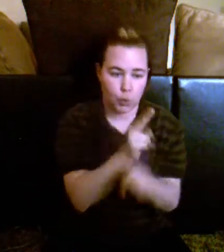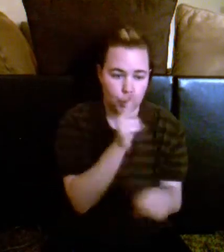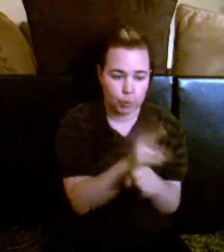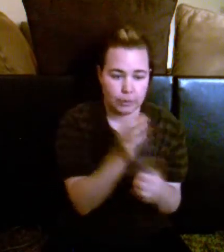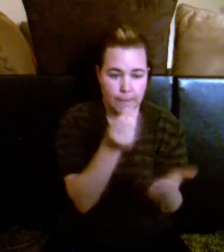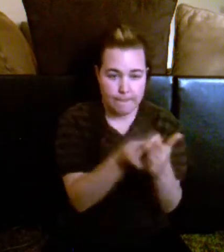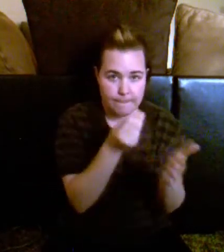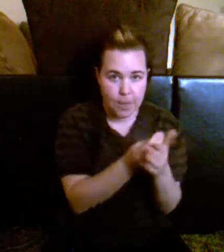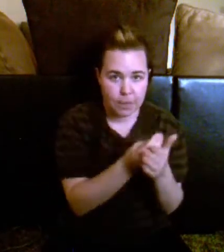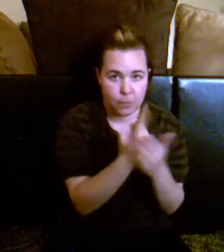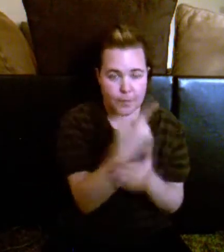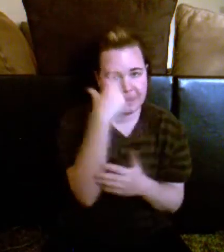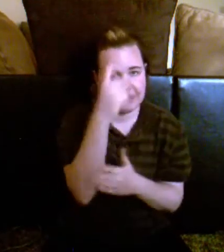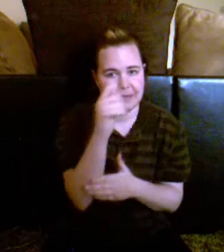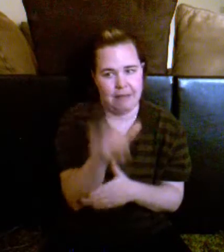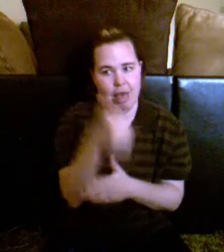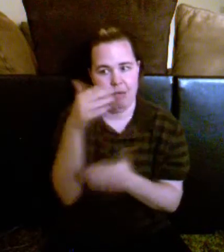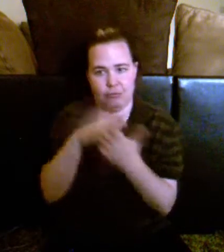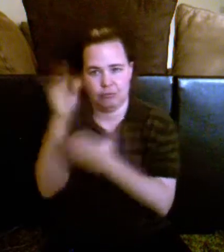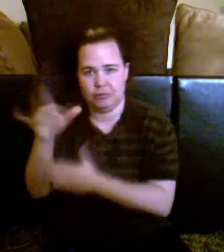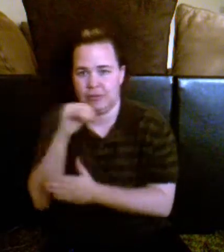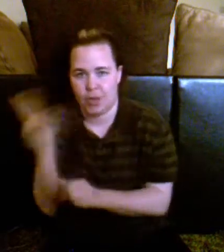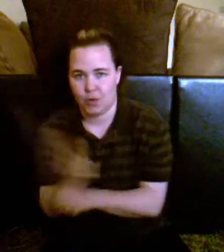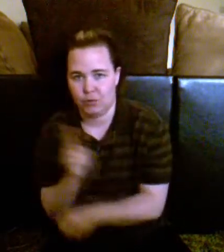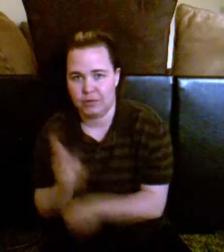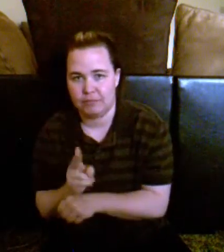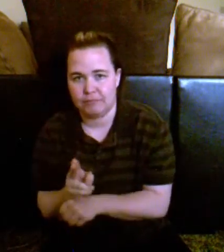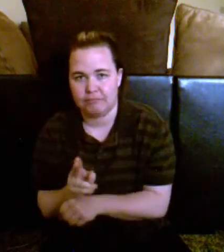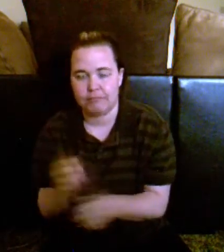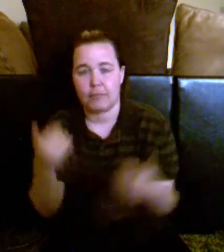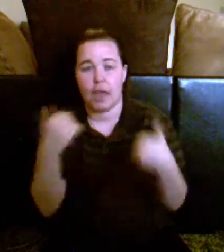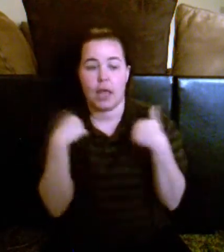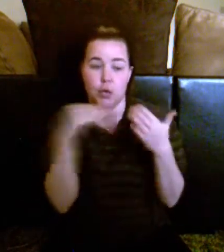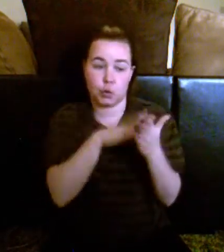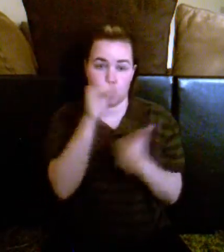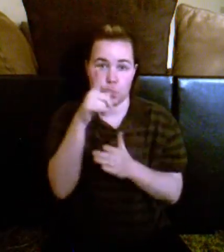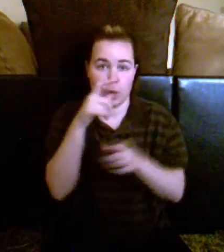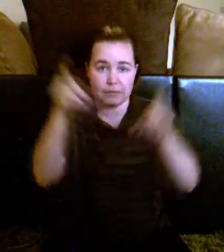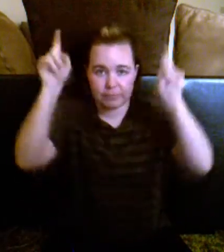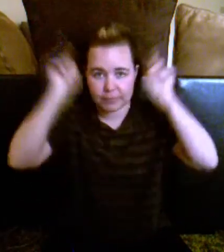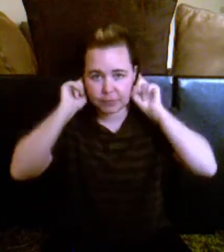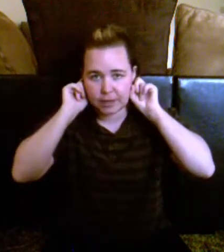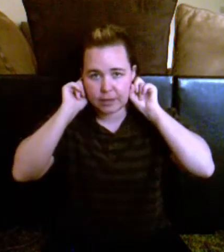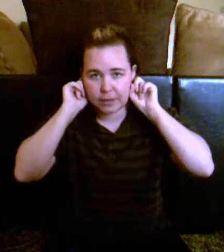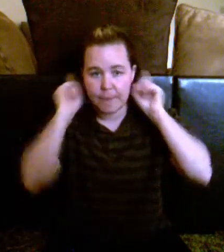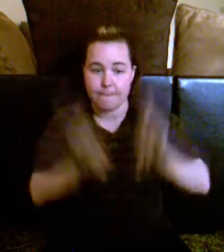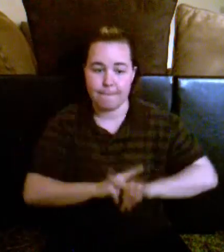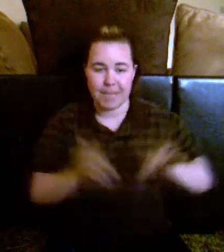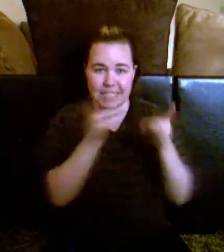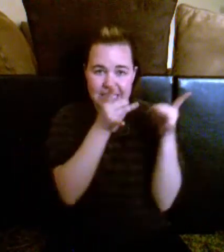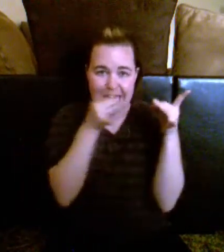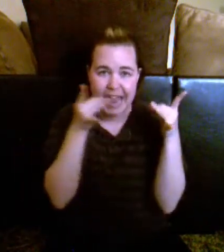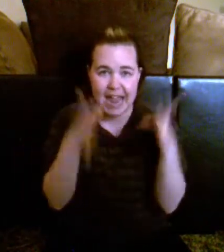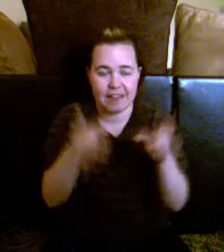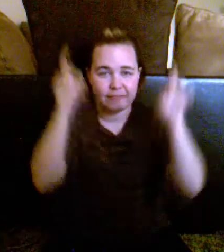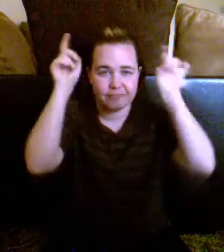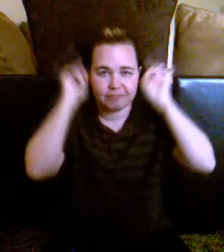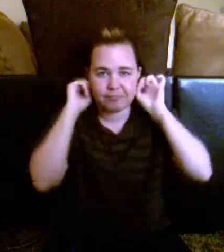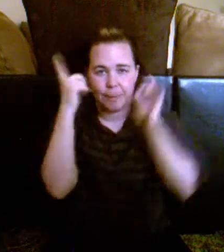because no one else is. I had a student who wore hearing aids. However, she hated wearing them because it made her